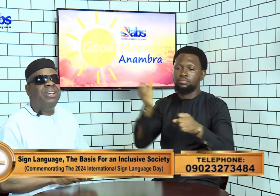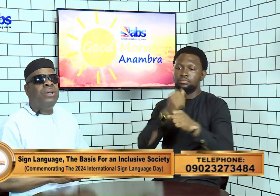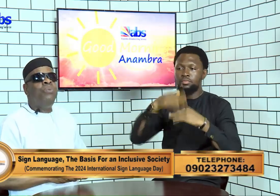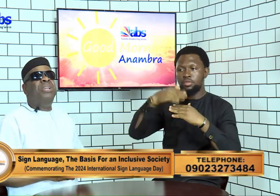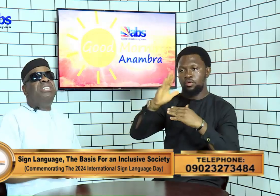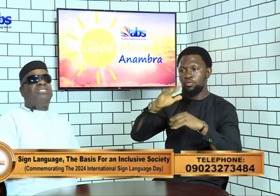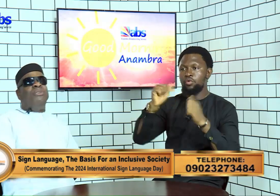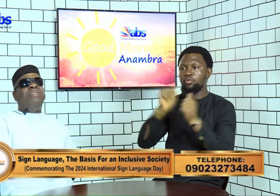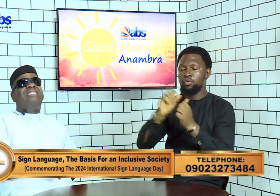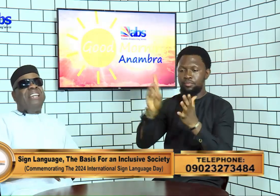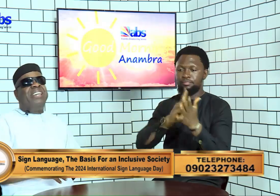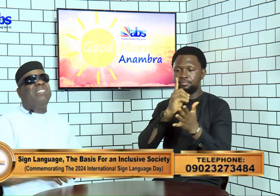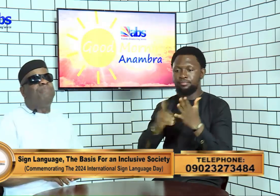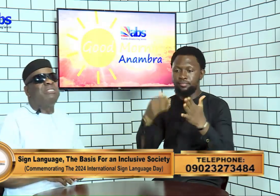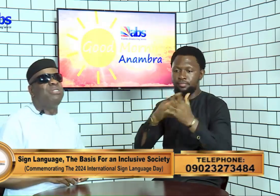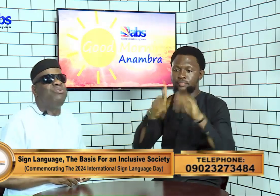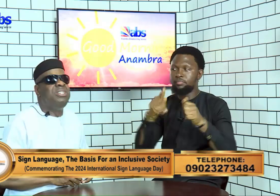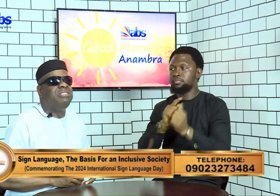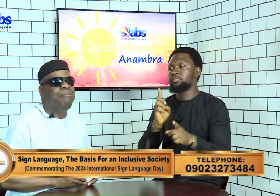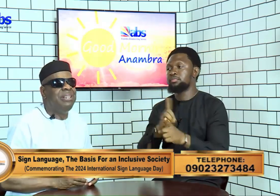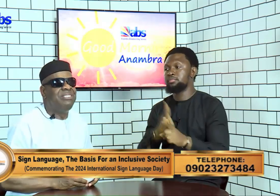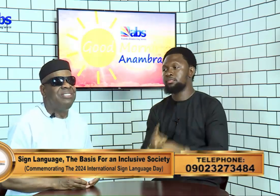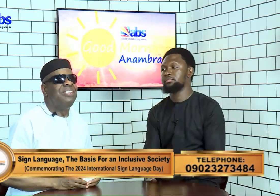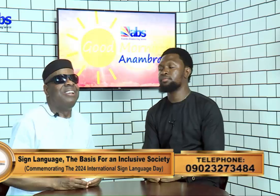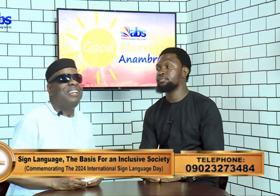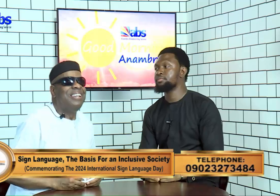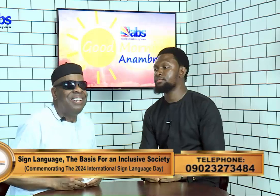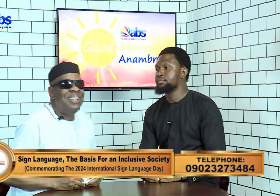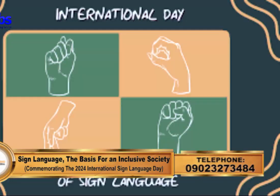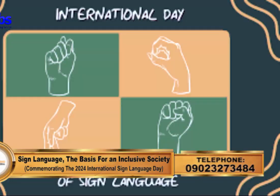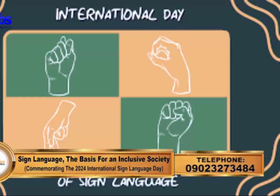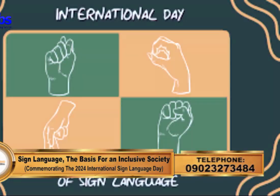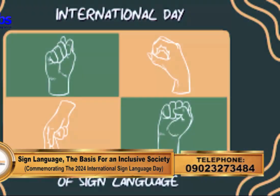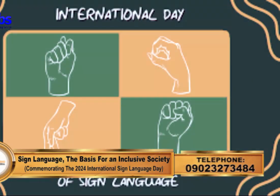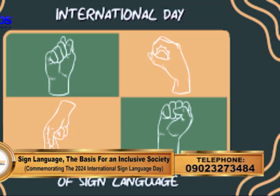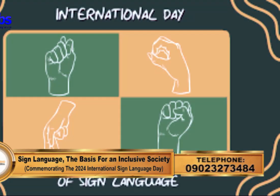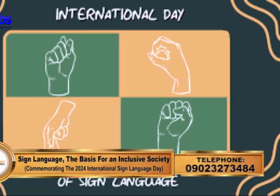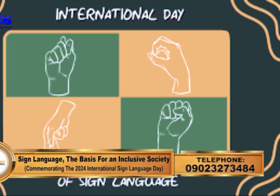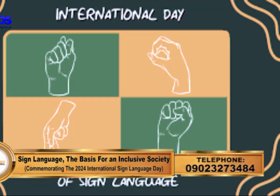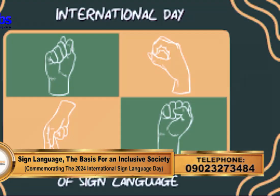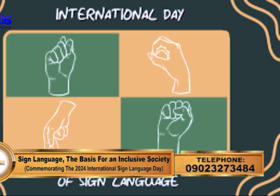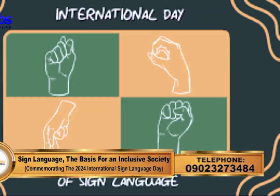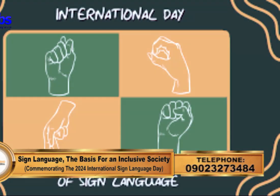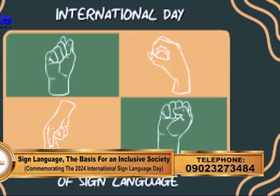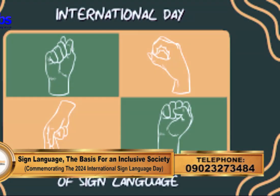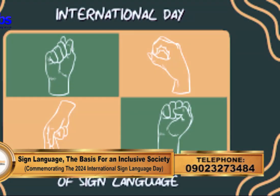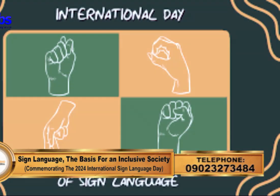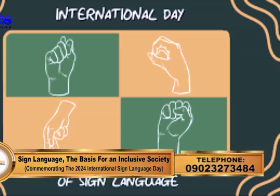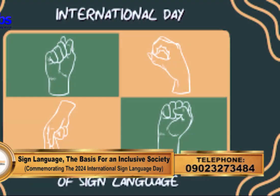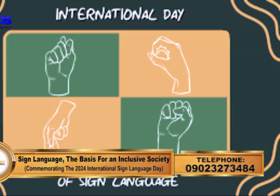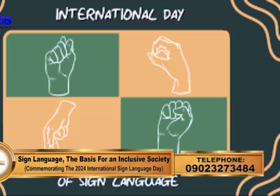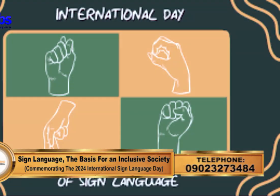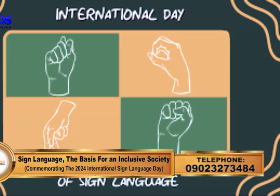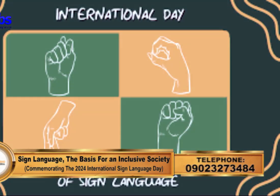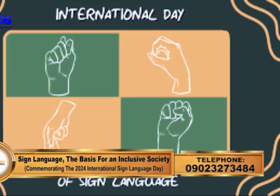away with discriminating against persons with disability. All right, Barrister, still in line with what you just talked about now, how